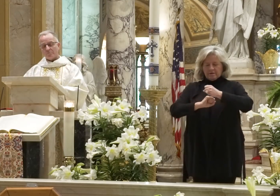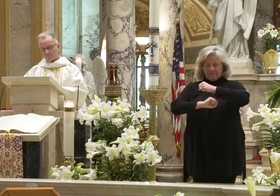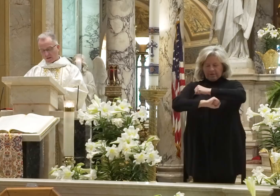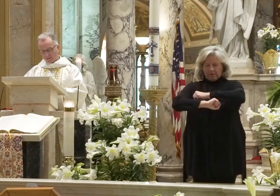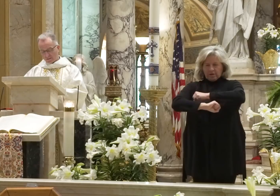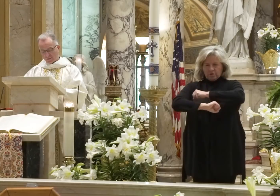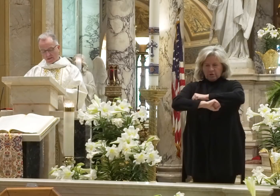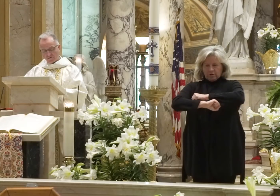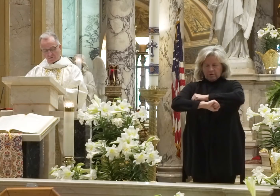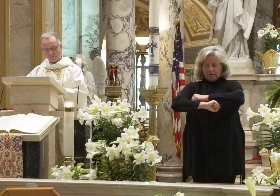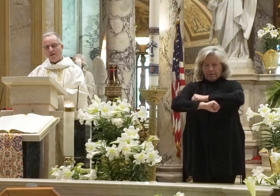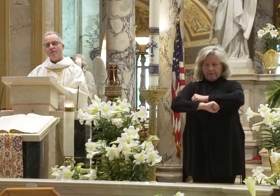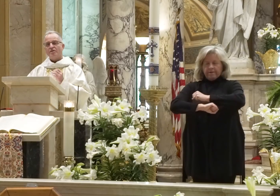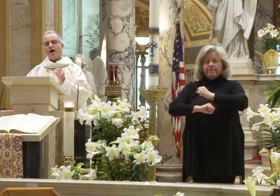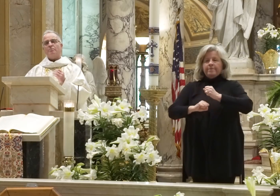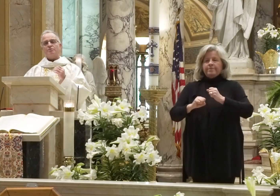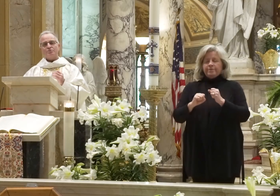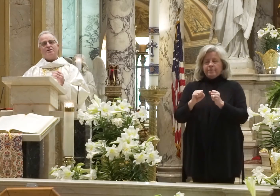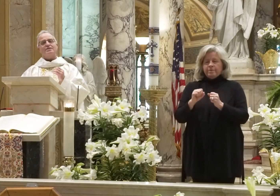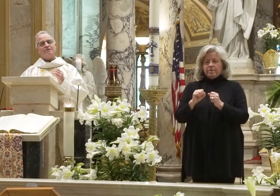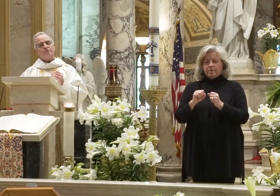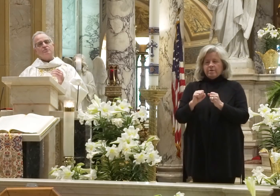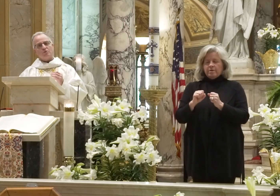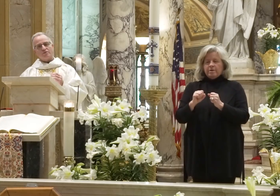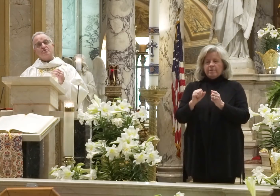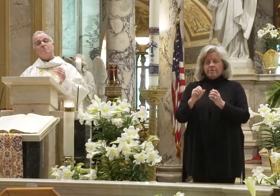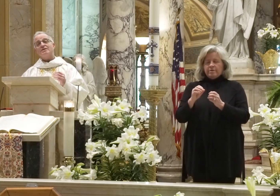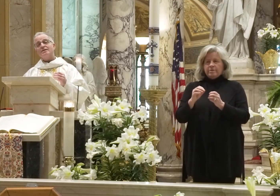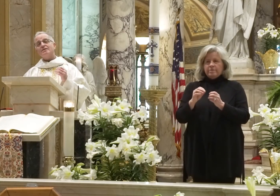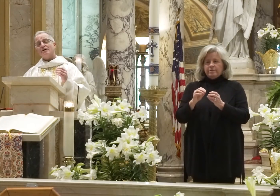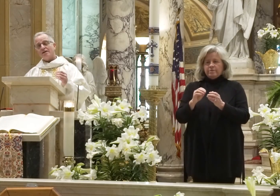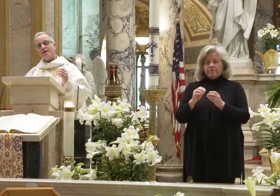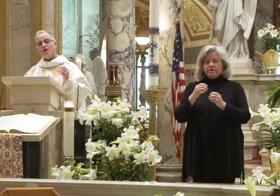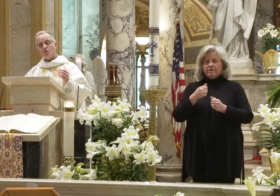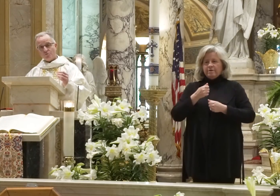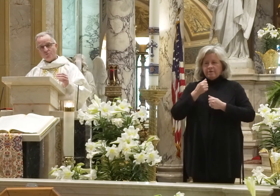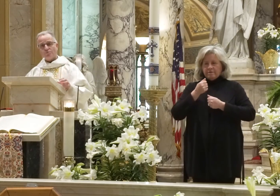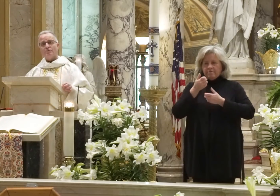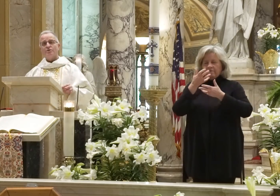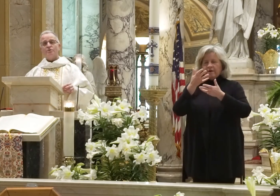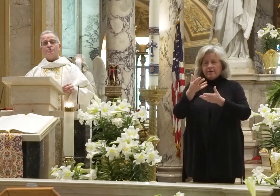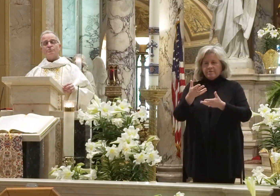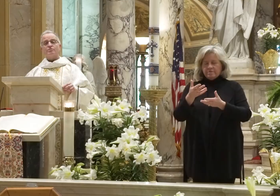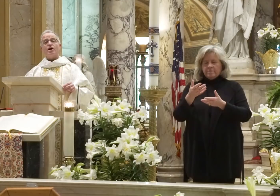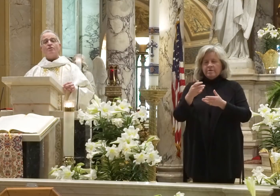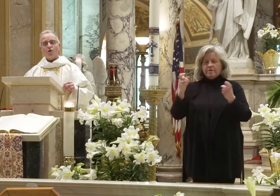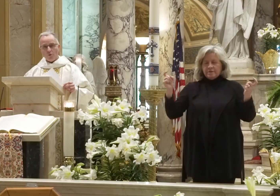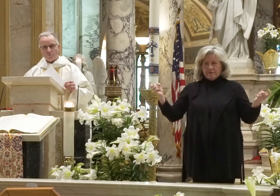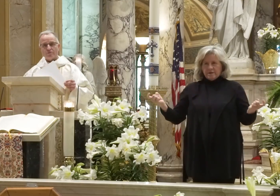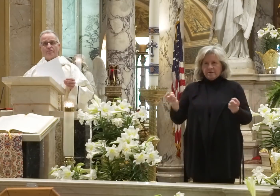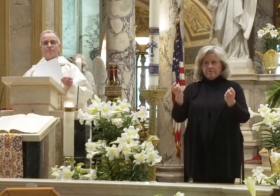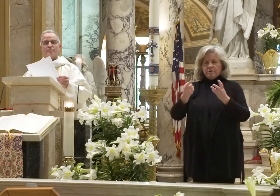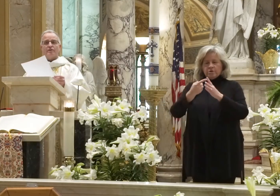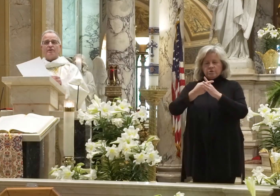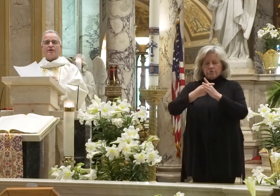the sacrament of reconciliation, the opportunity given to us to begin again anew, to start over, and